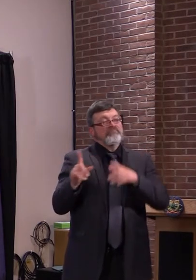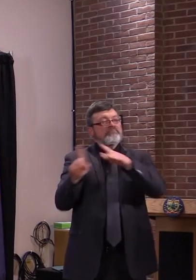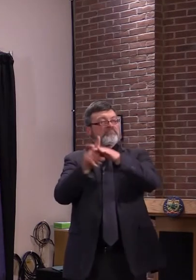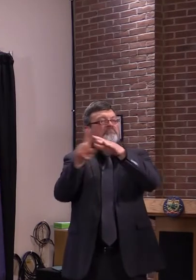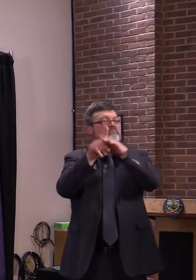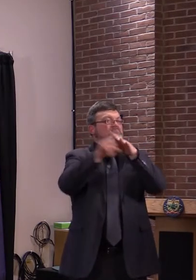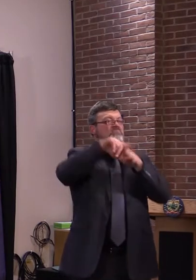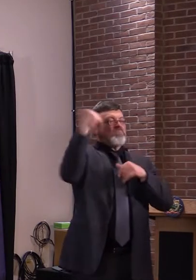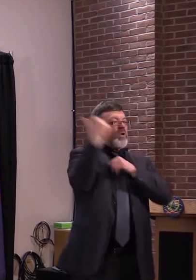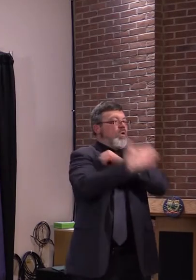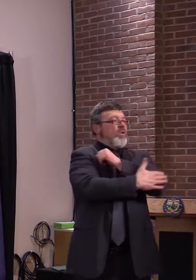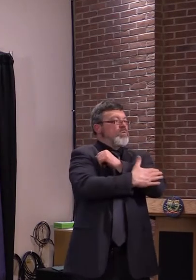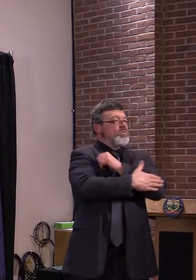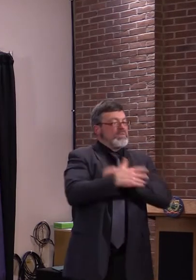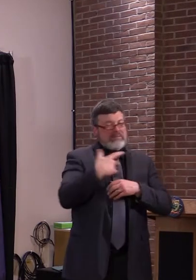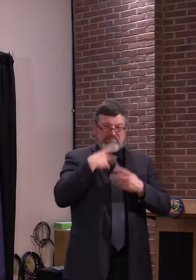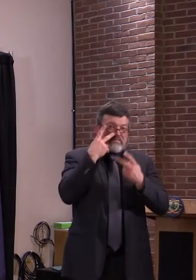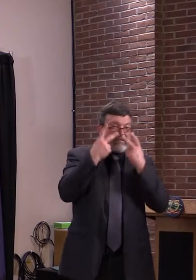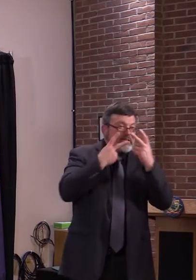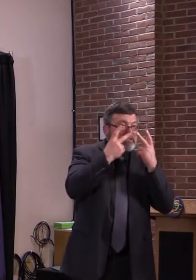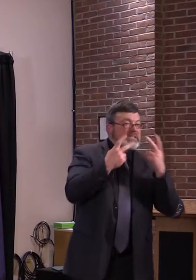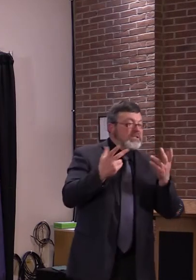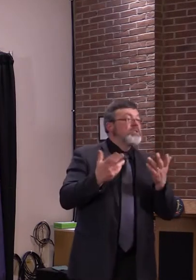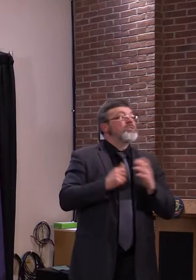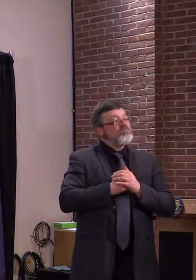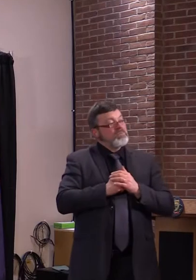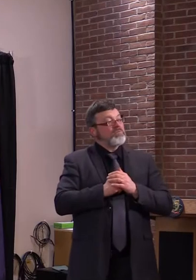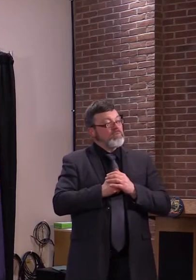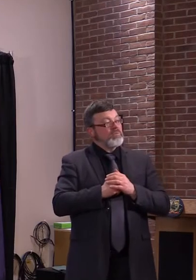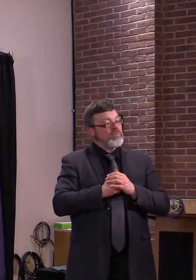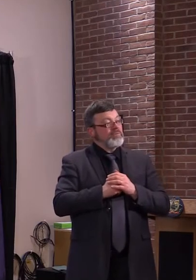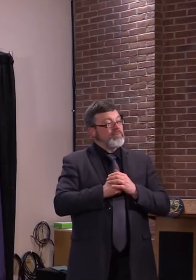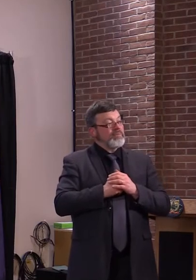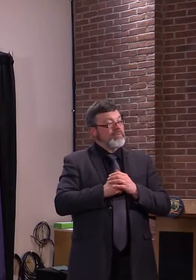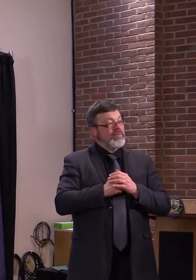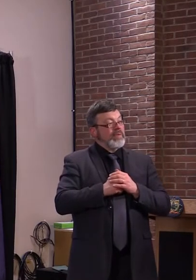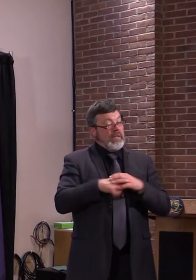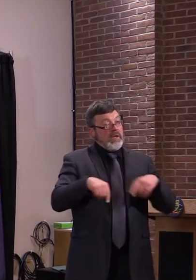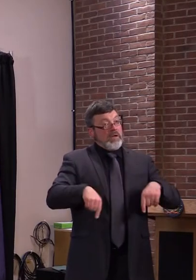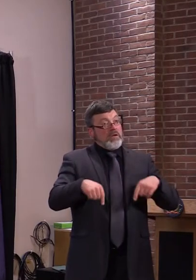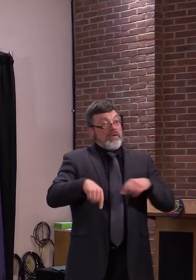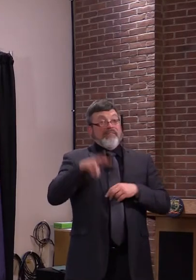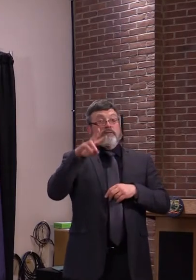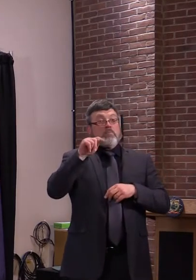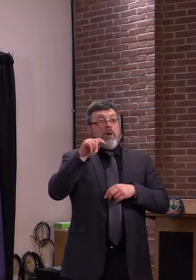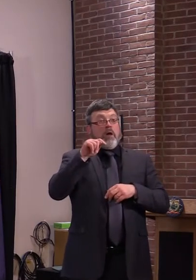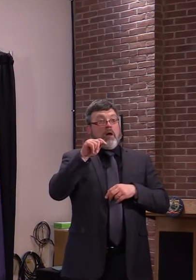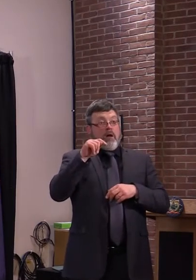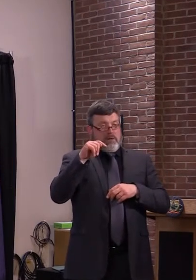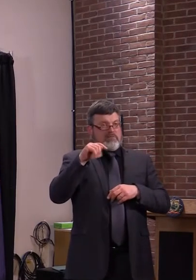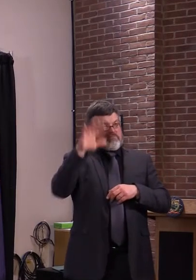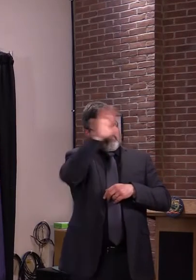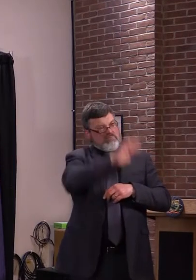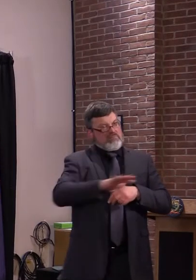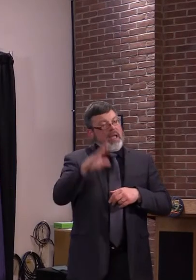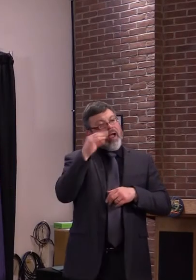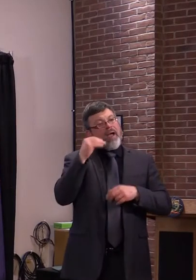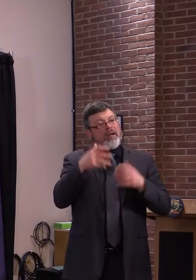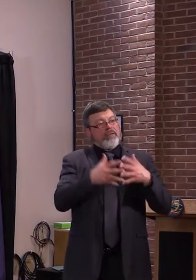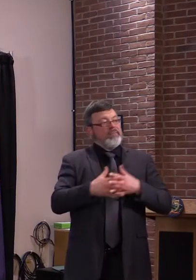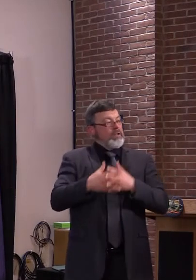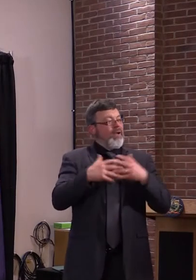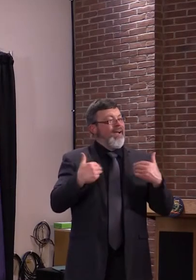states, including Vermont. We are still learning a lot about this variant and any possible impact